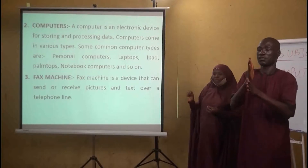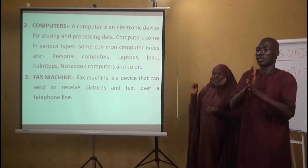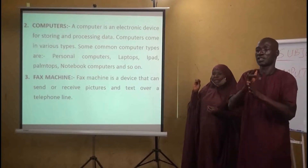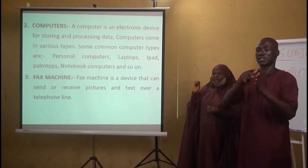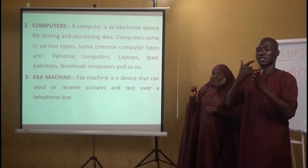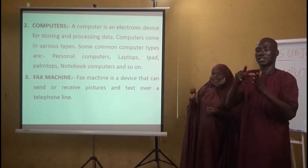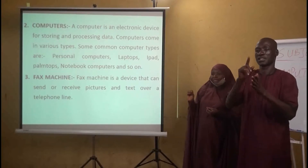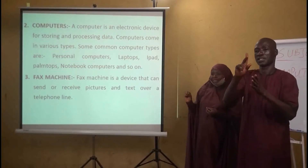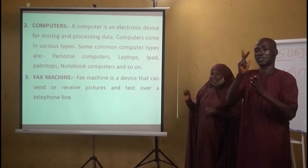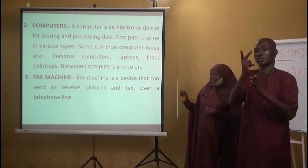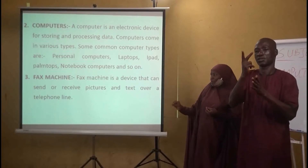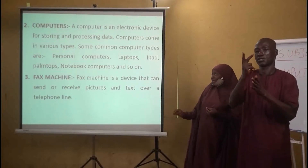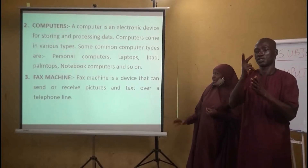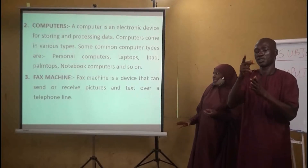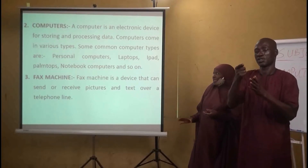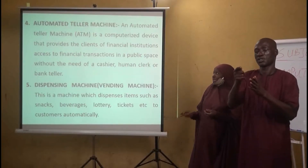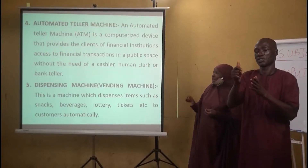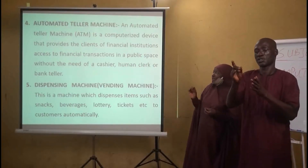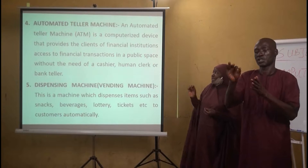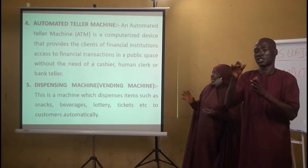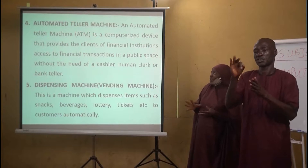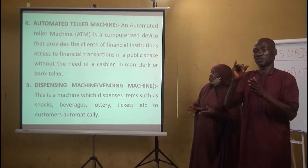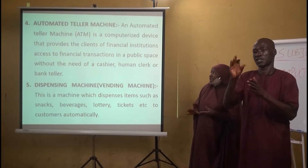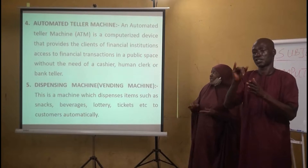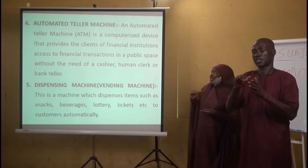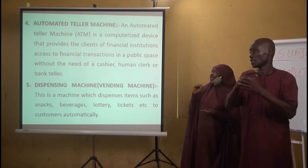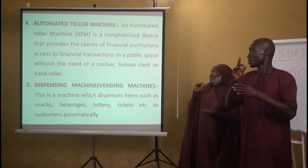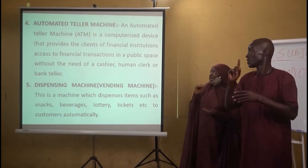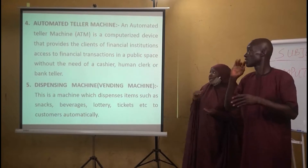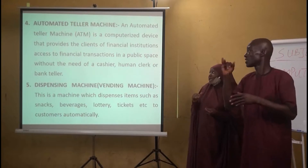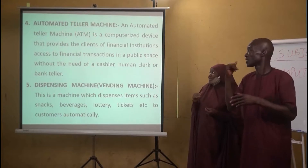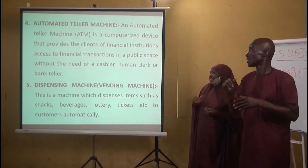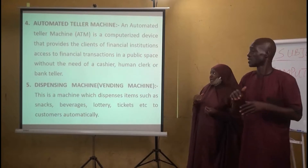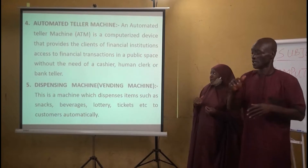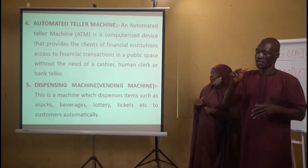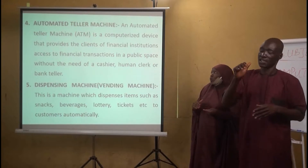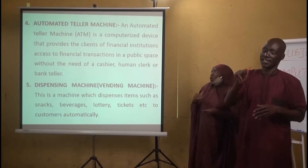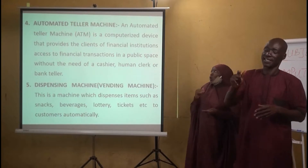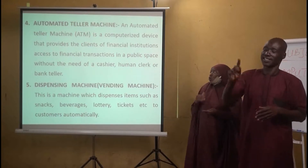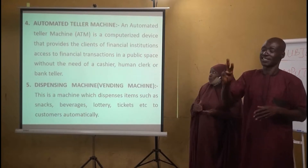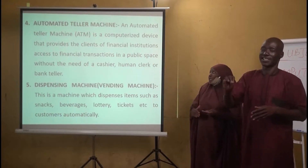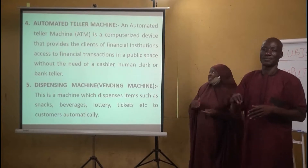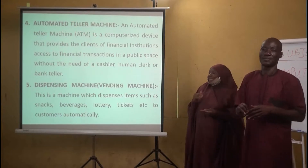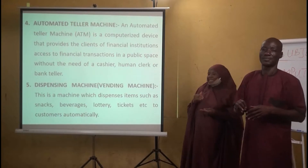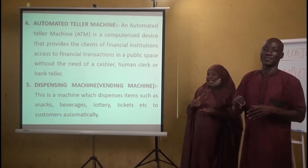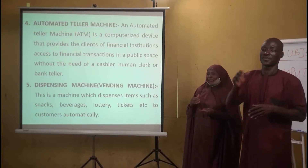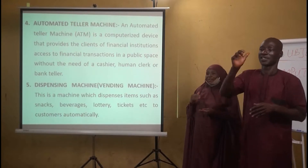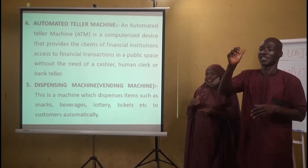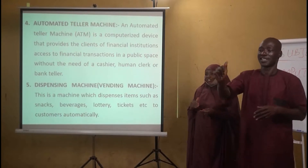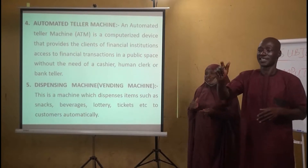the ICT-based gadget. The next one is the ATM, automated teller machine. You